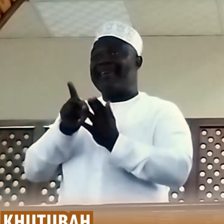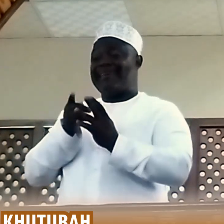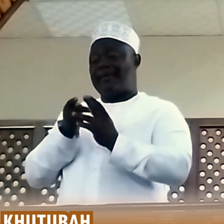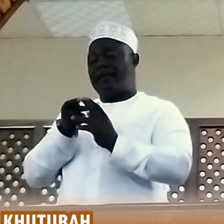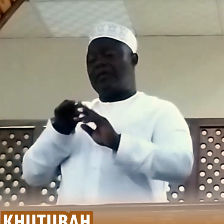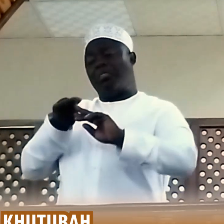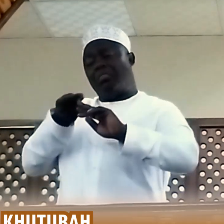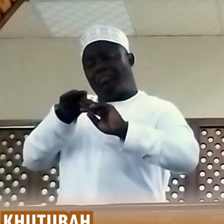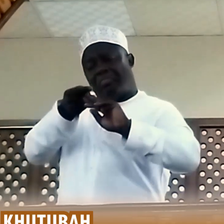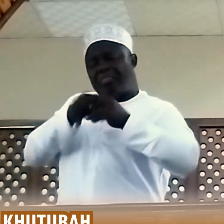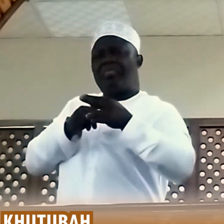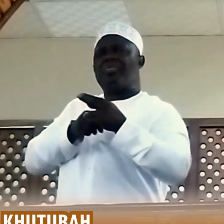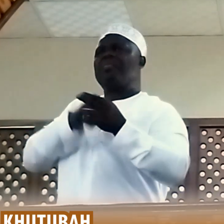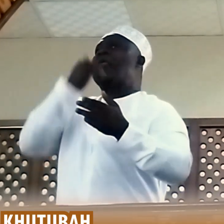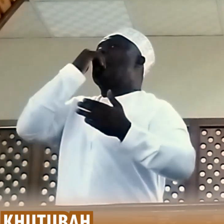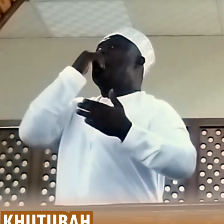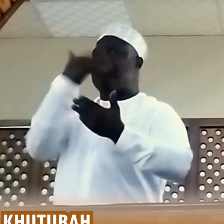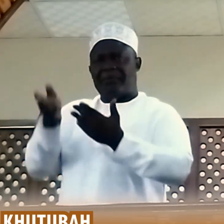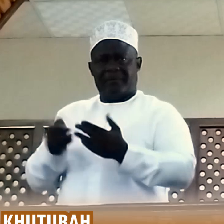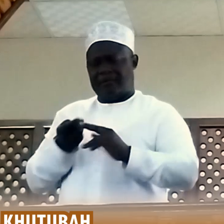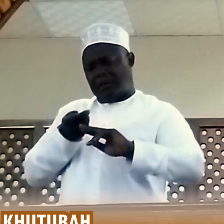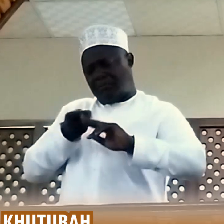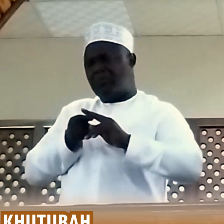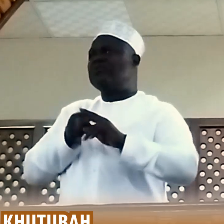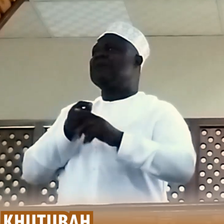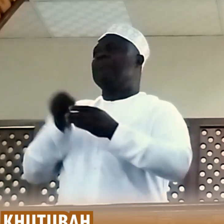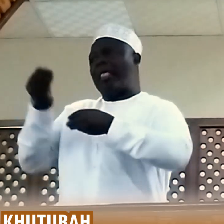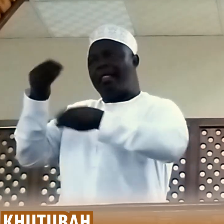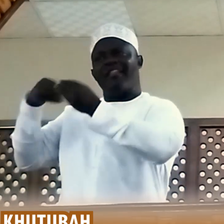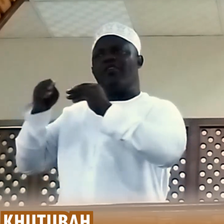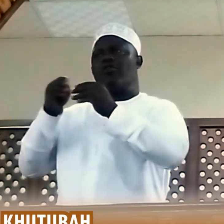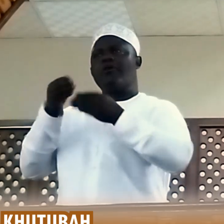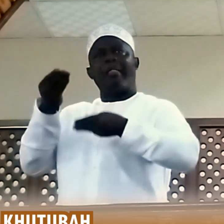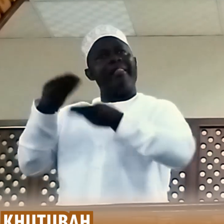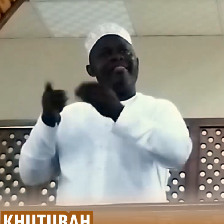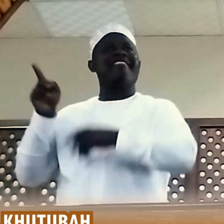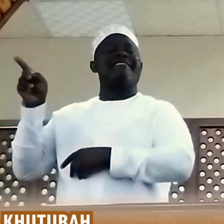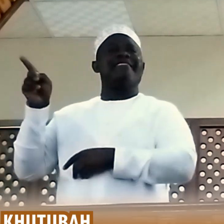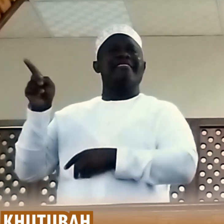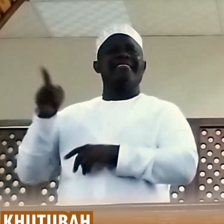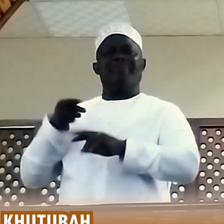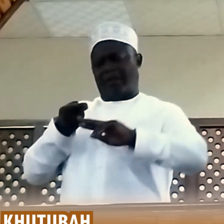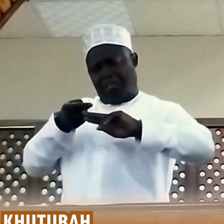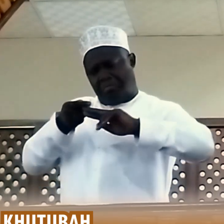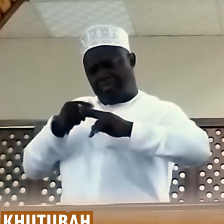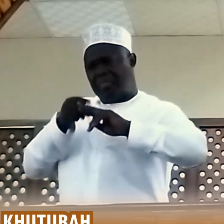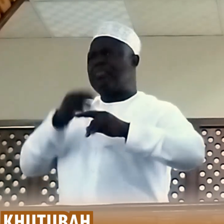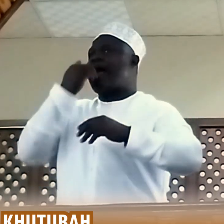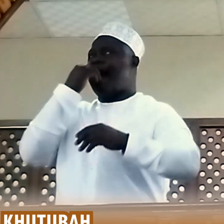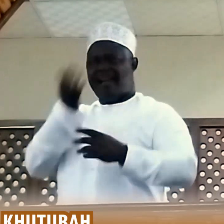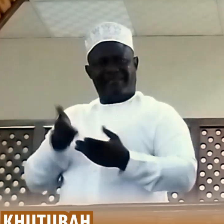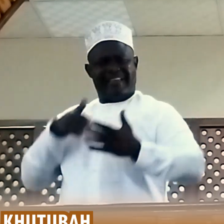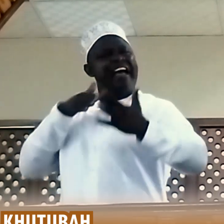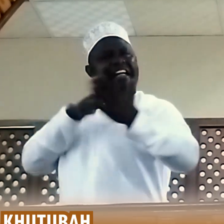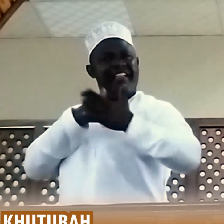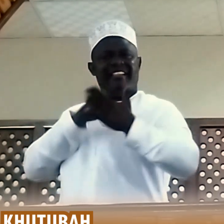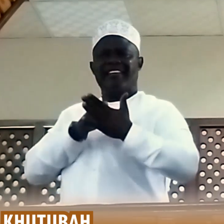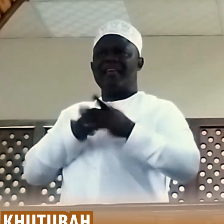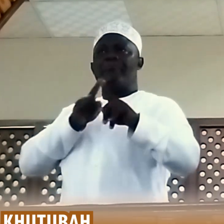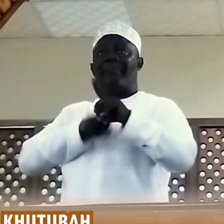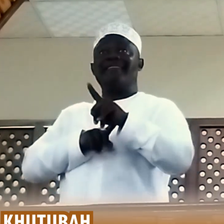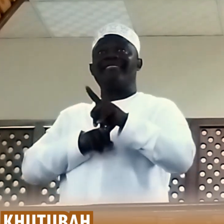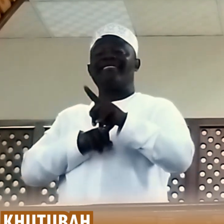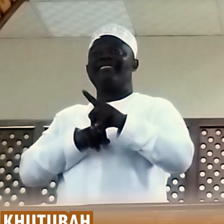bwogi naye nga pakiti namba ate nga njiguze na mudduuka. Naye ng'olaba waliwo ekitongole ekikebera omutindo ate